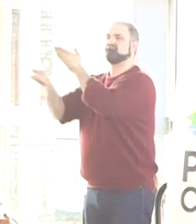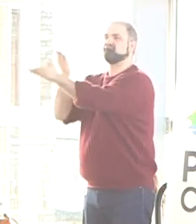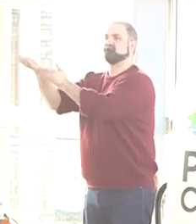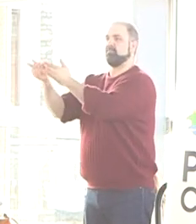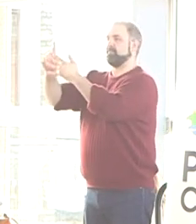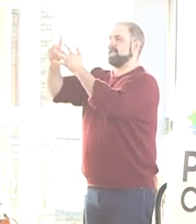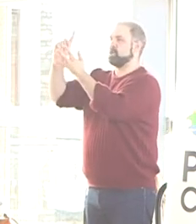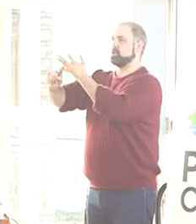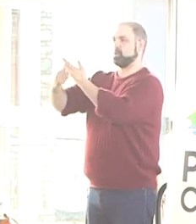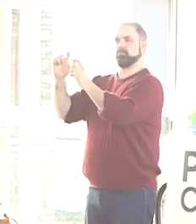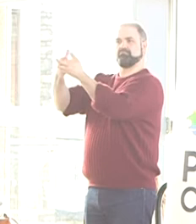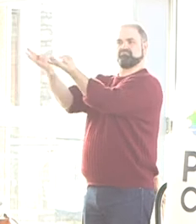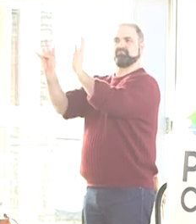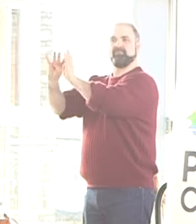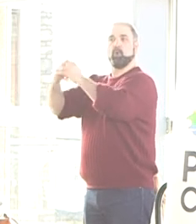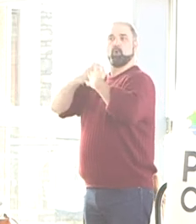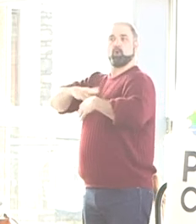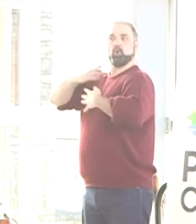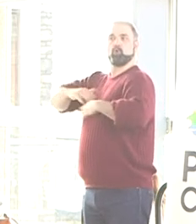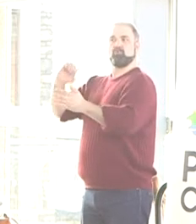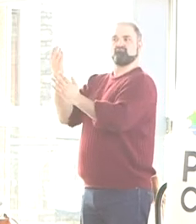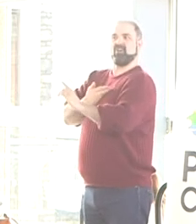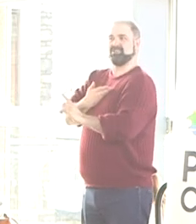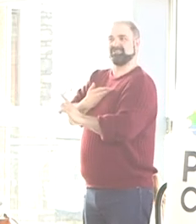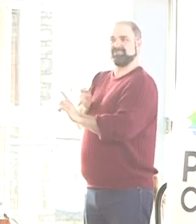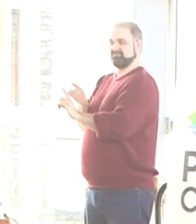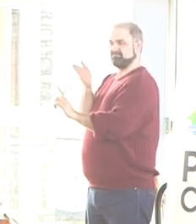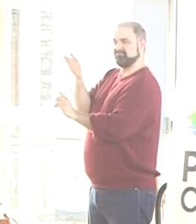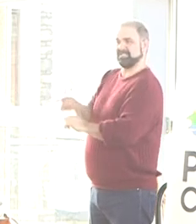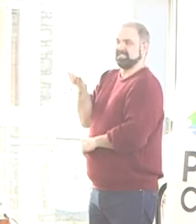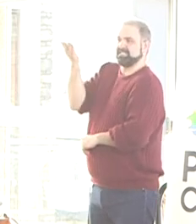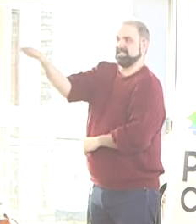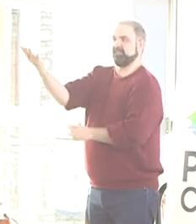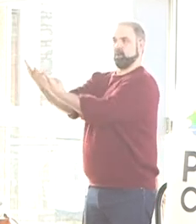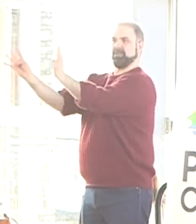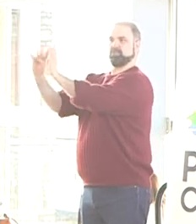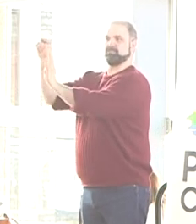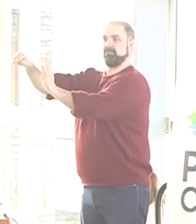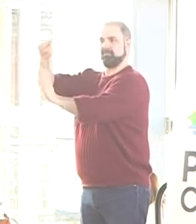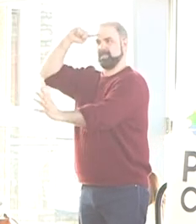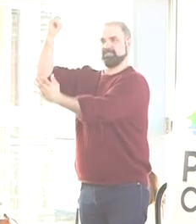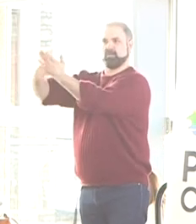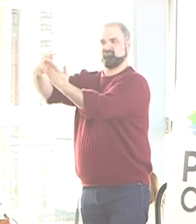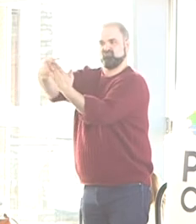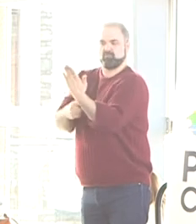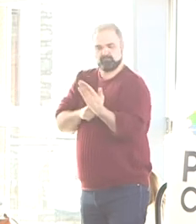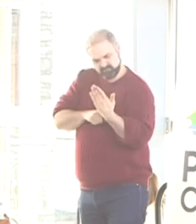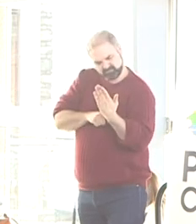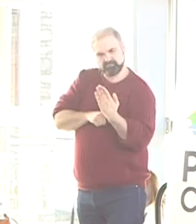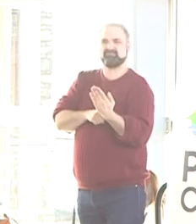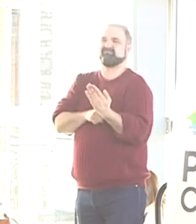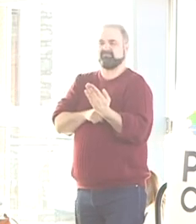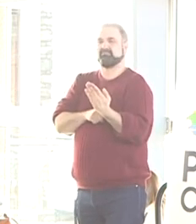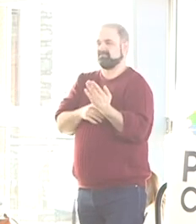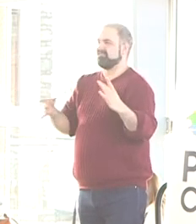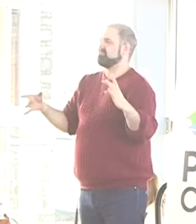Rights were a commission. And it went to the commission, and the commission made a ruling which